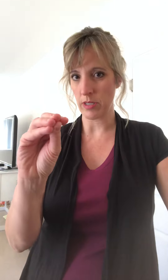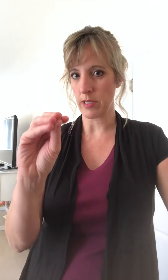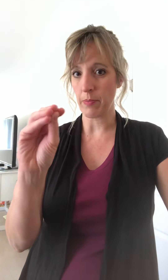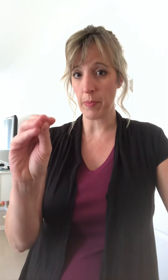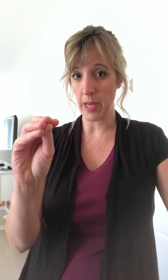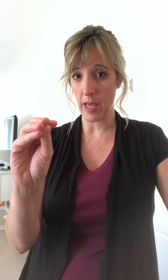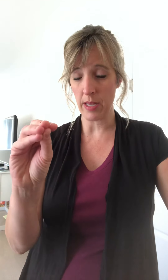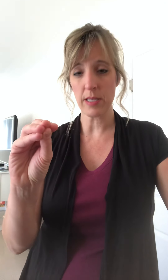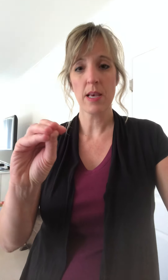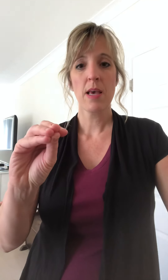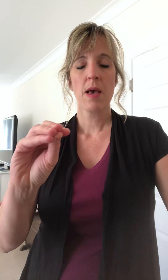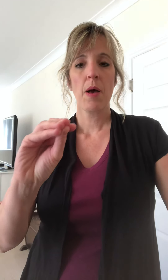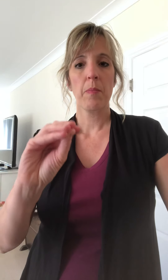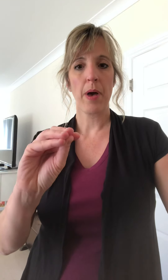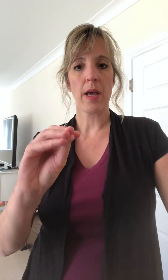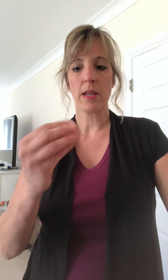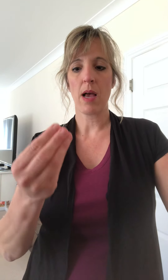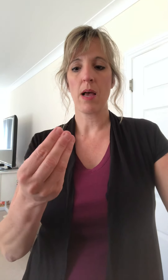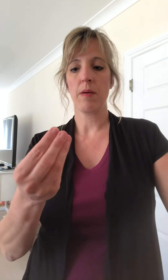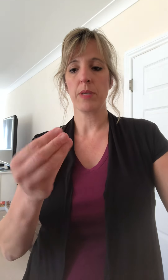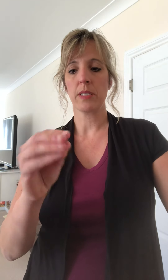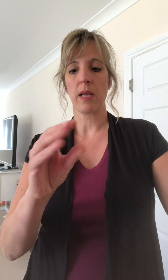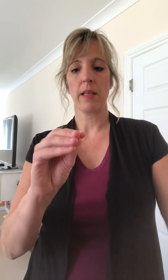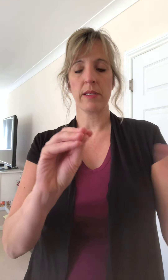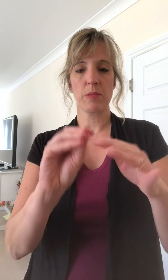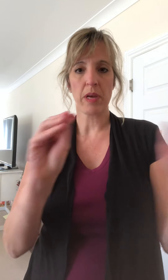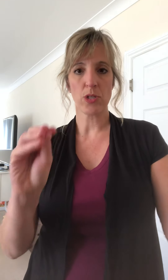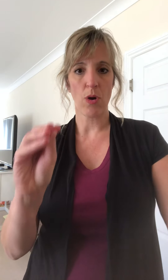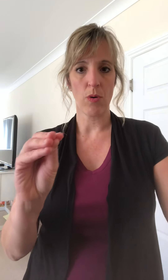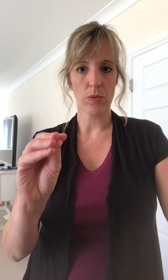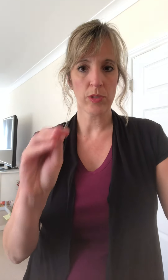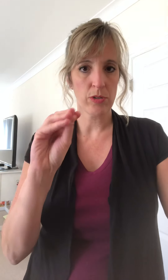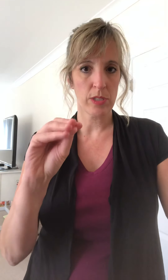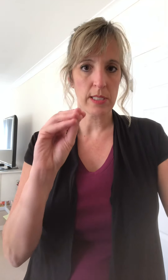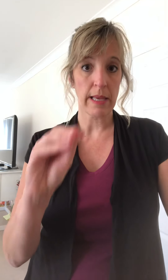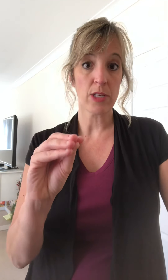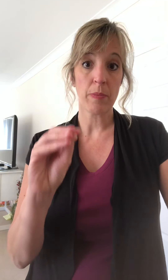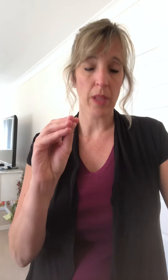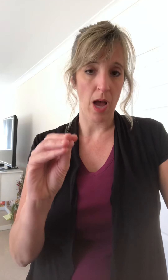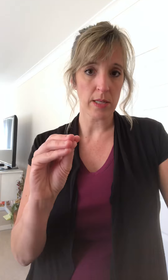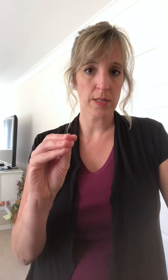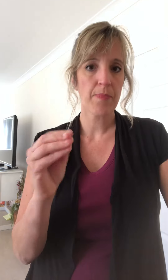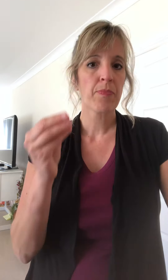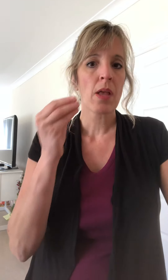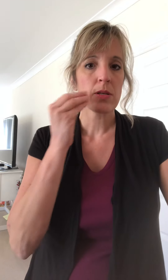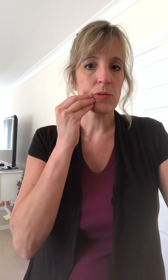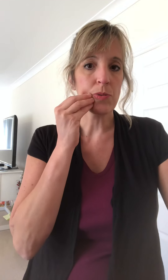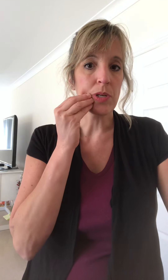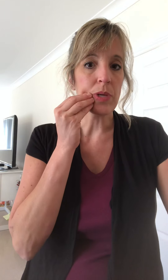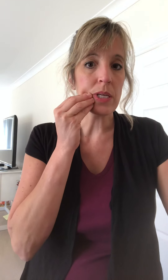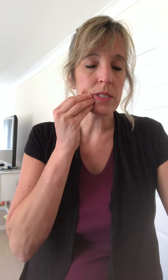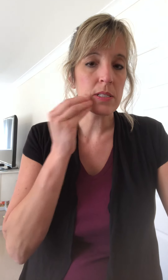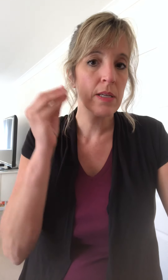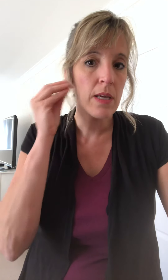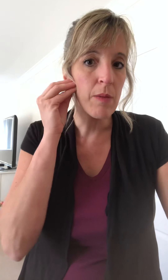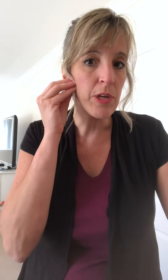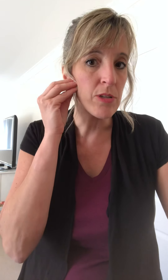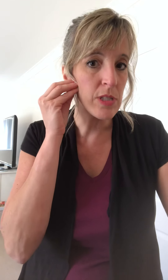this the puppet hand, but it's kind of like a smashed O. You use this hand shape a lot. So it's where you eat and where you